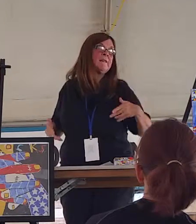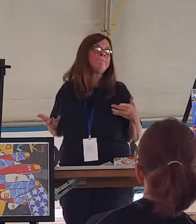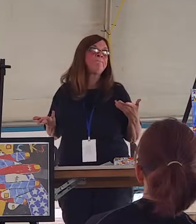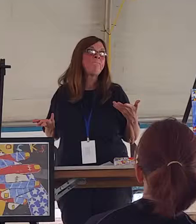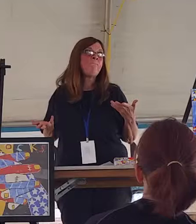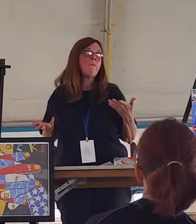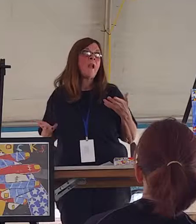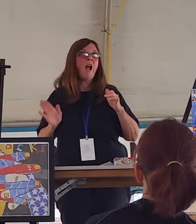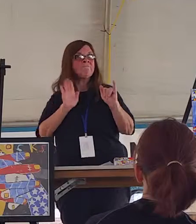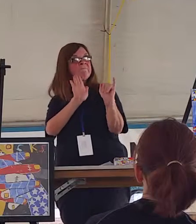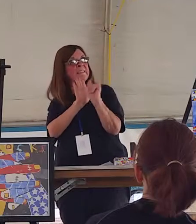history,